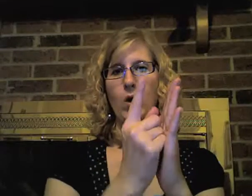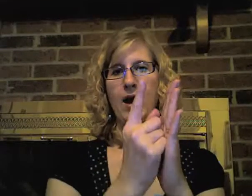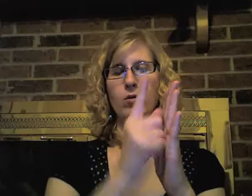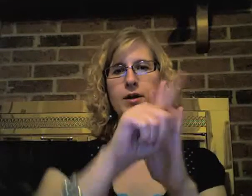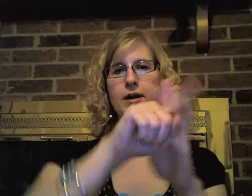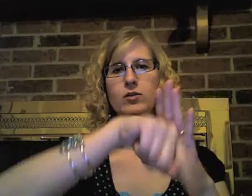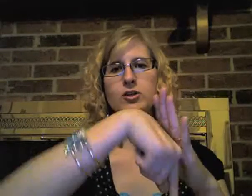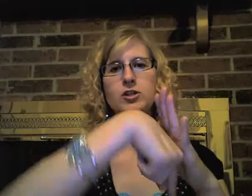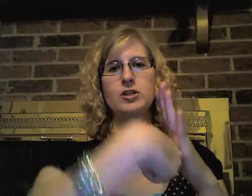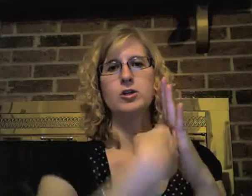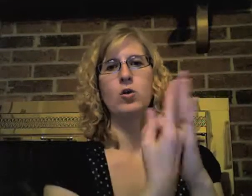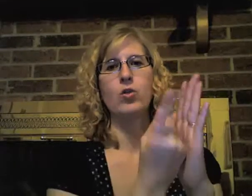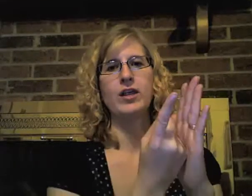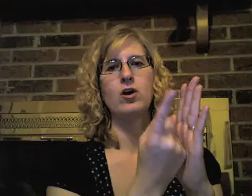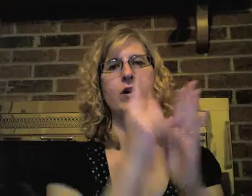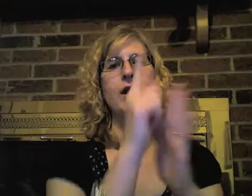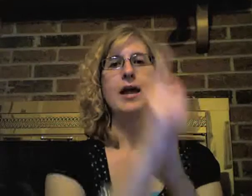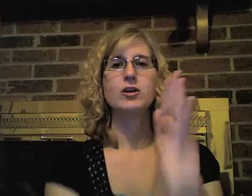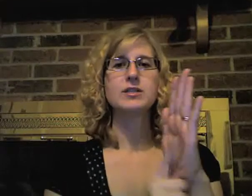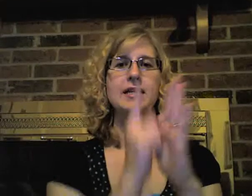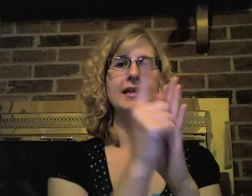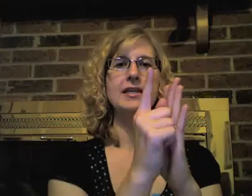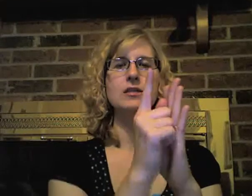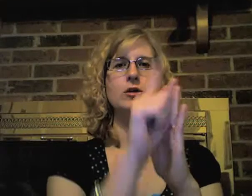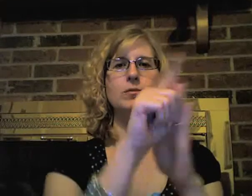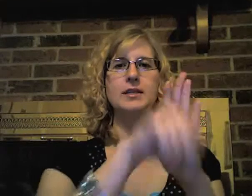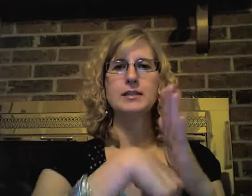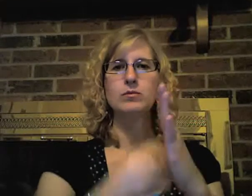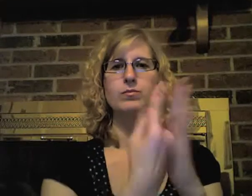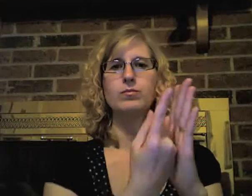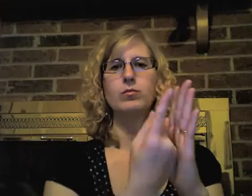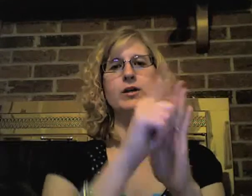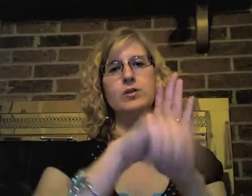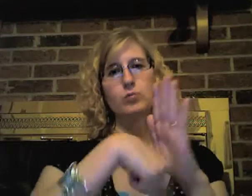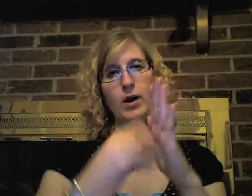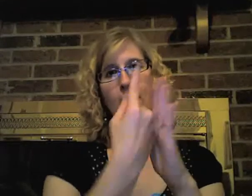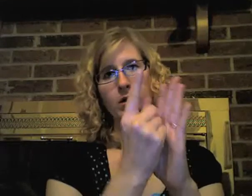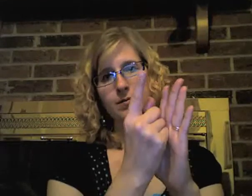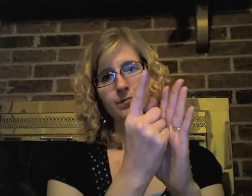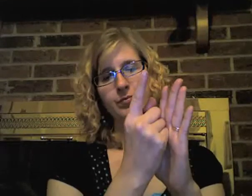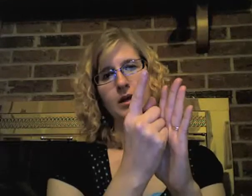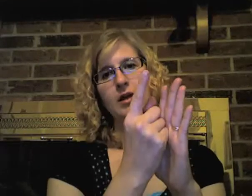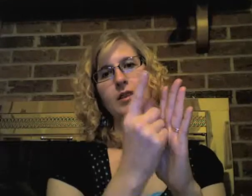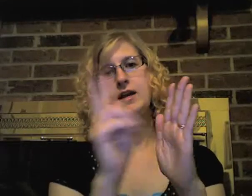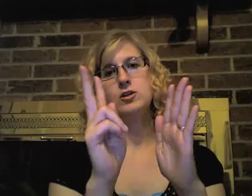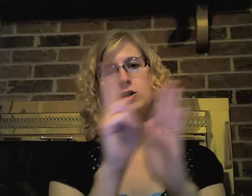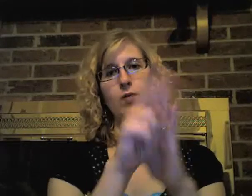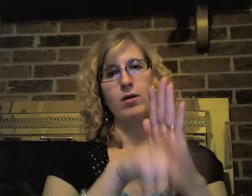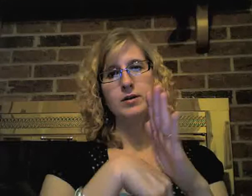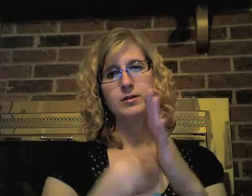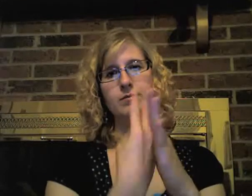whole thing over. You'll see it like this too, but this is, we're going to do this 1 hour, then 2 hours, 3